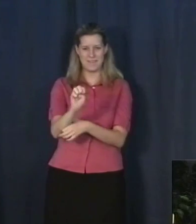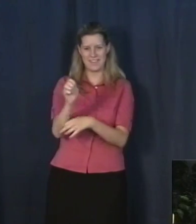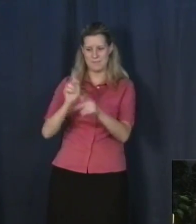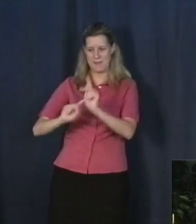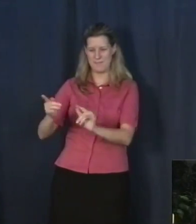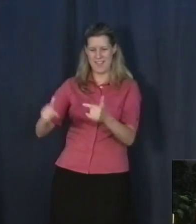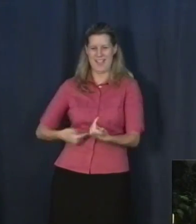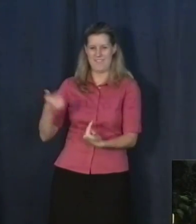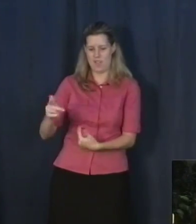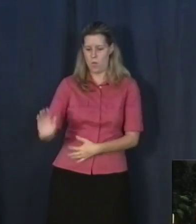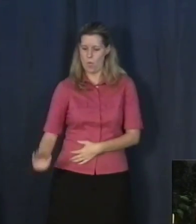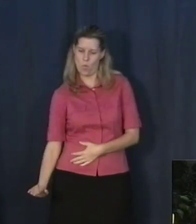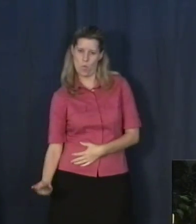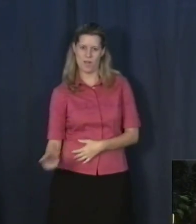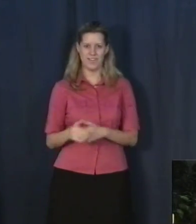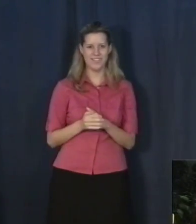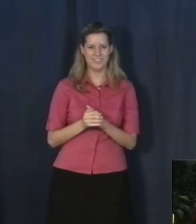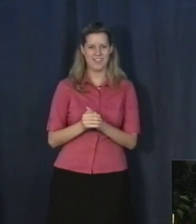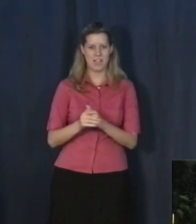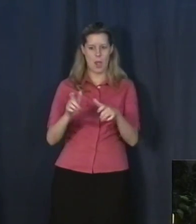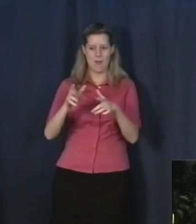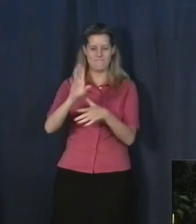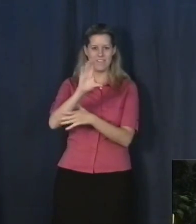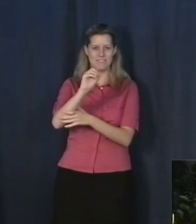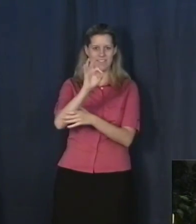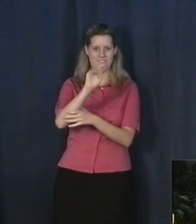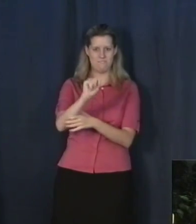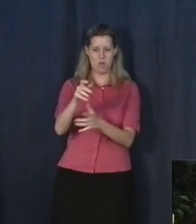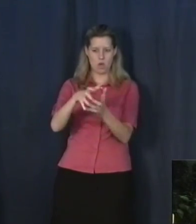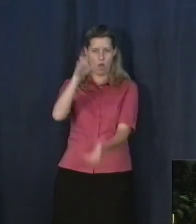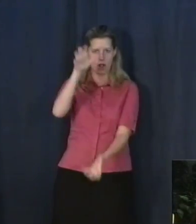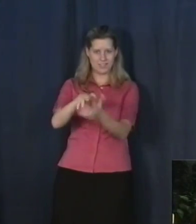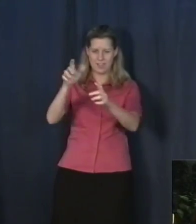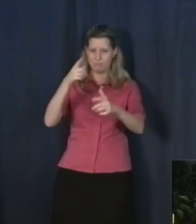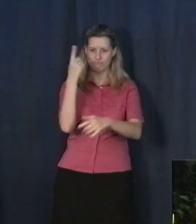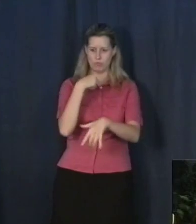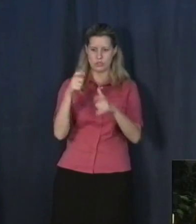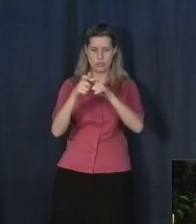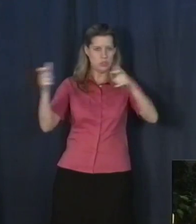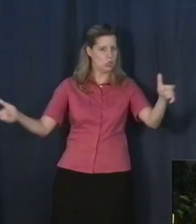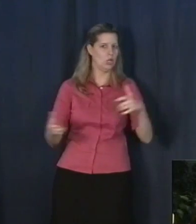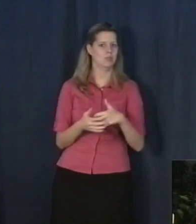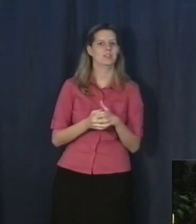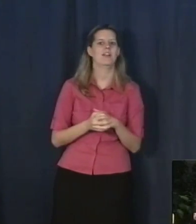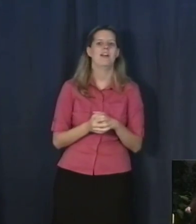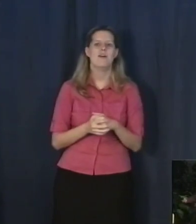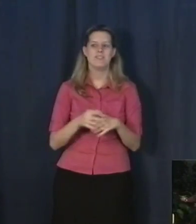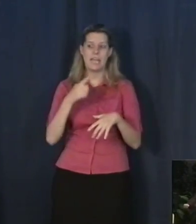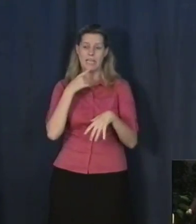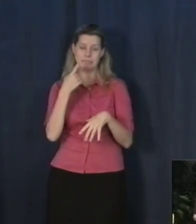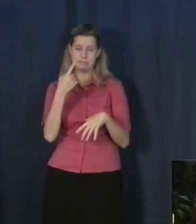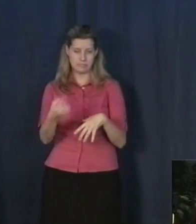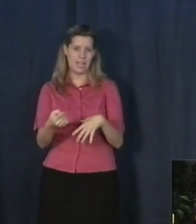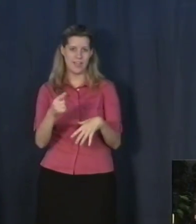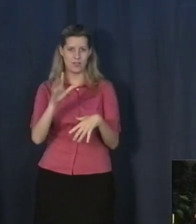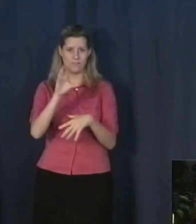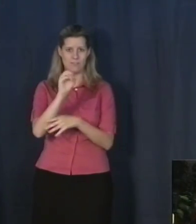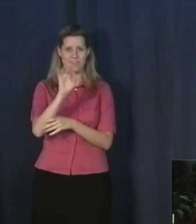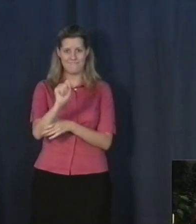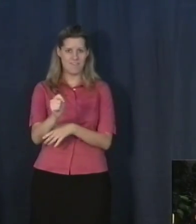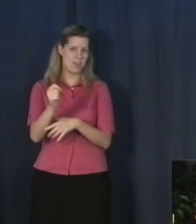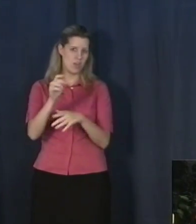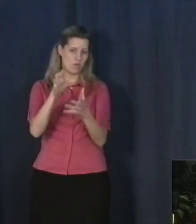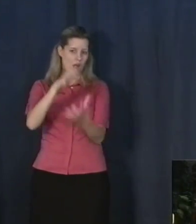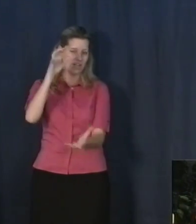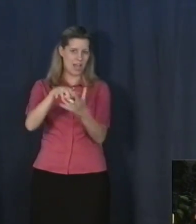a 50-foot crocodile looks real big to you. But they claim there are 50-foot crocodiles in the swamp. I don't know. That's what the natives said,